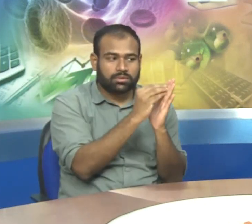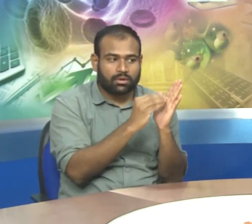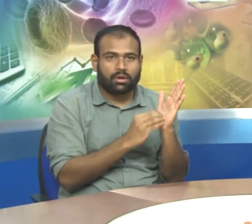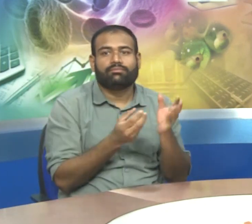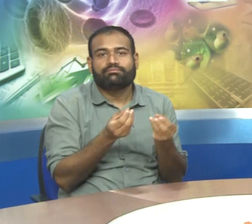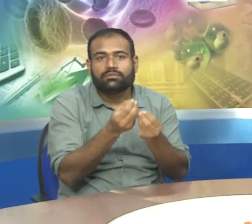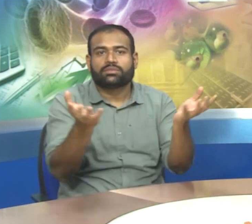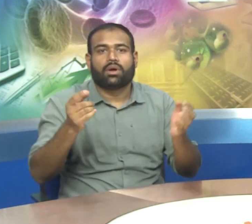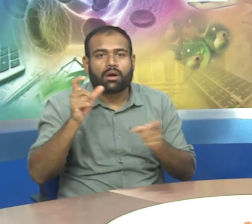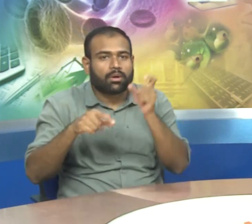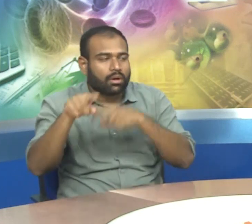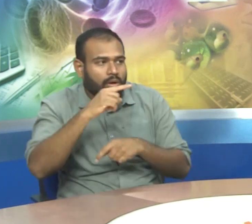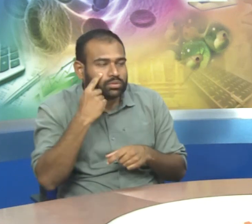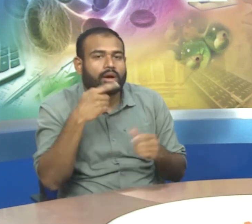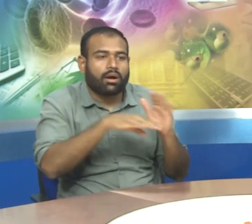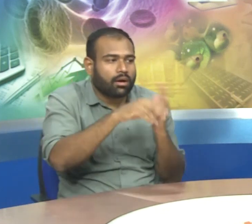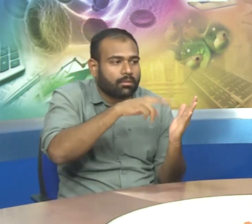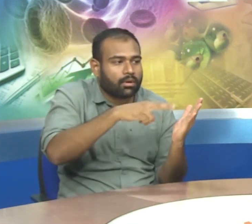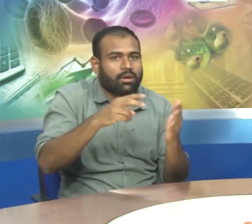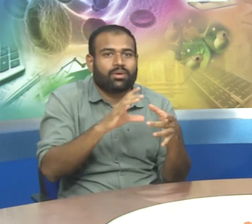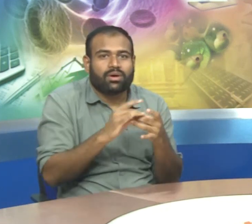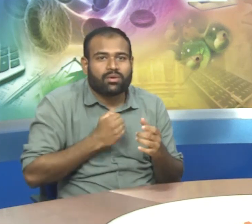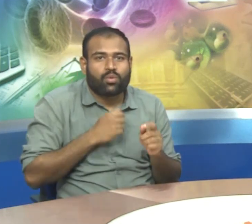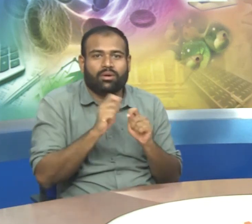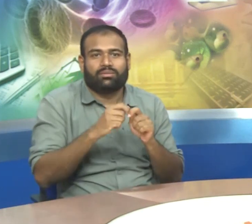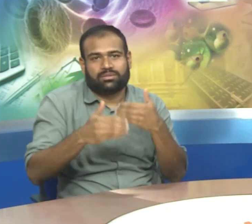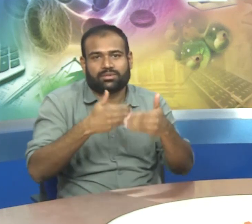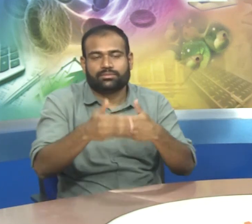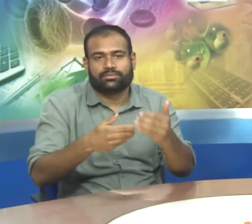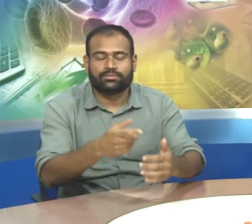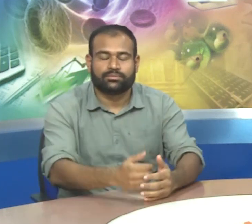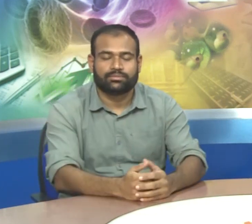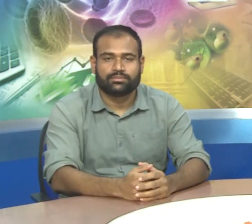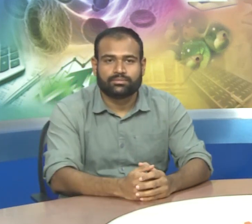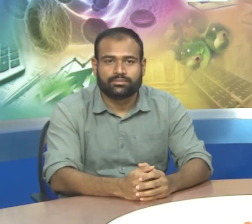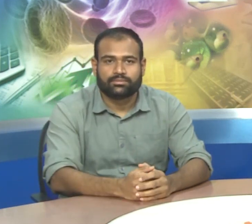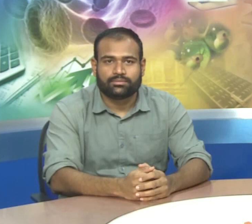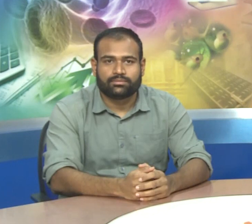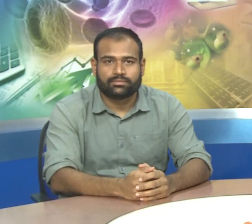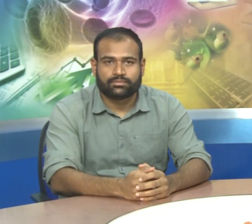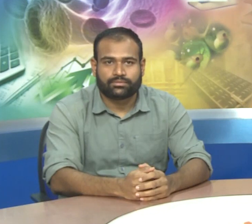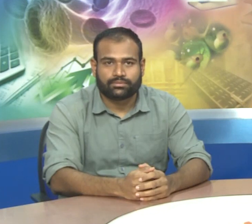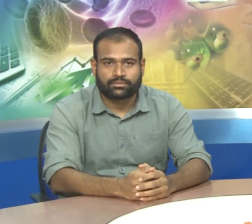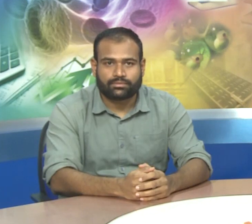They give us information about the current incidences and issues happening in the local area.